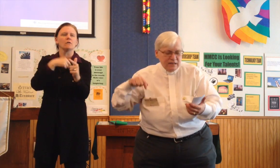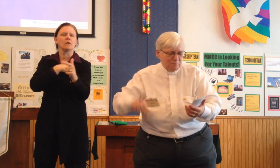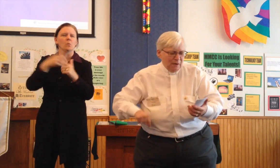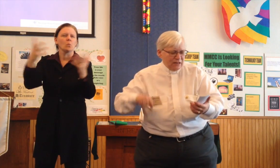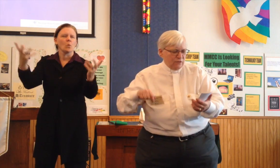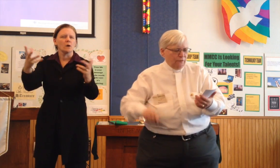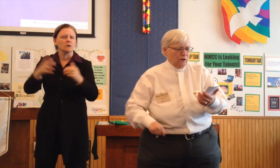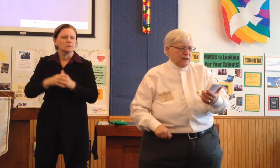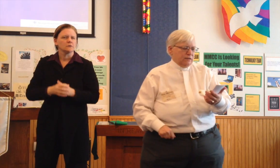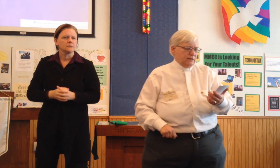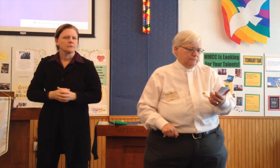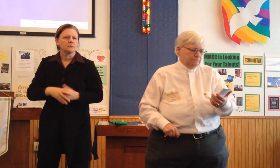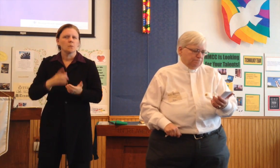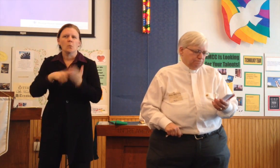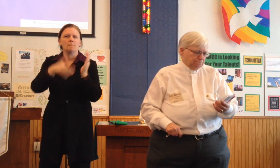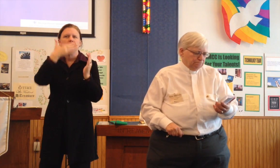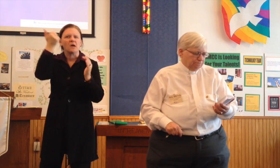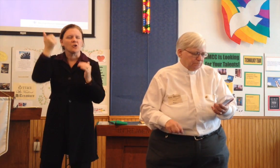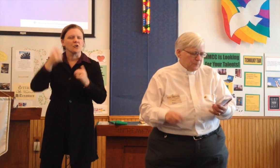What is best for us?